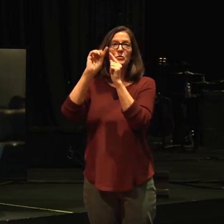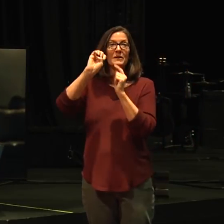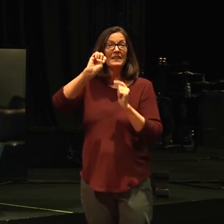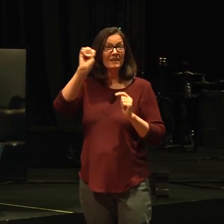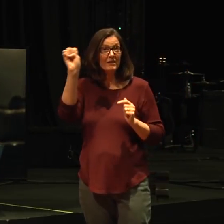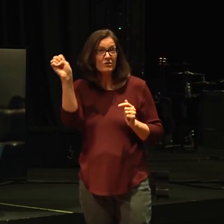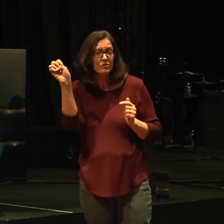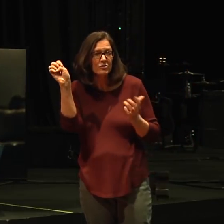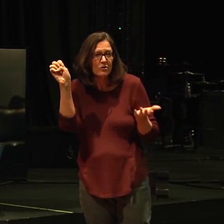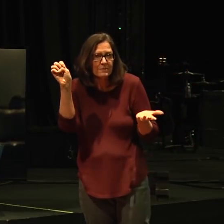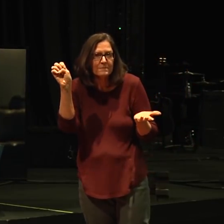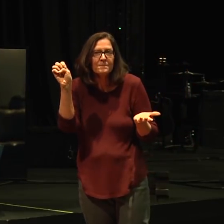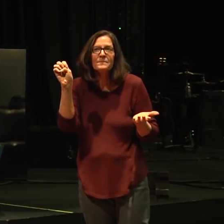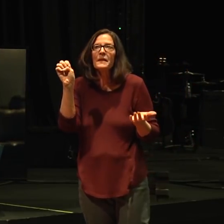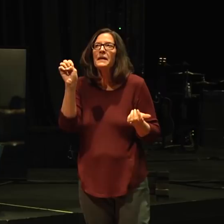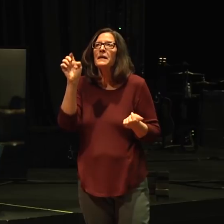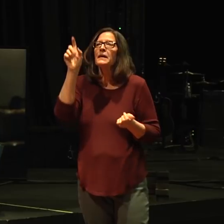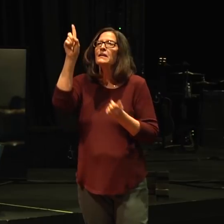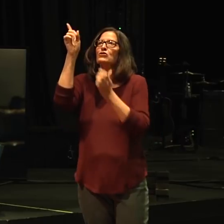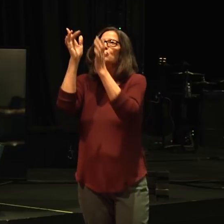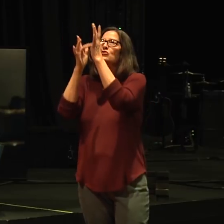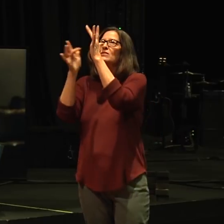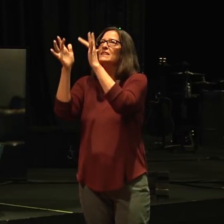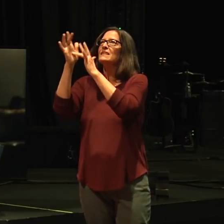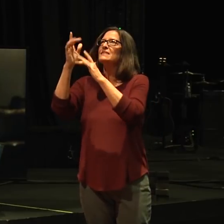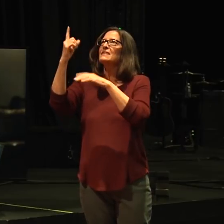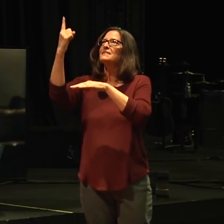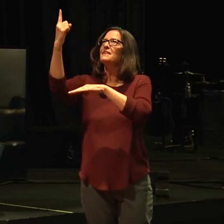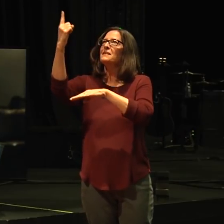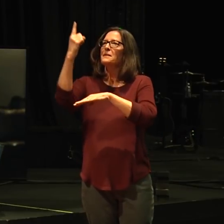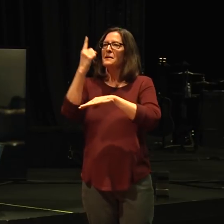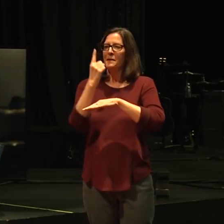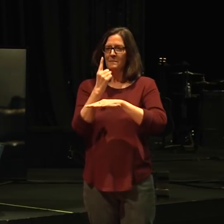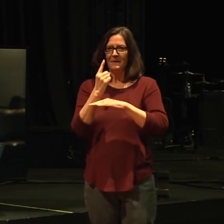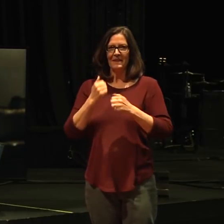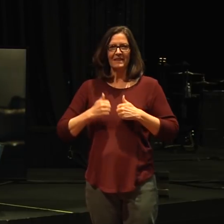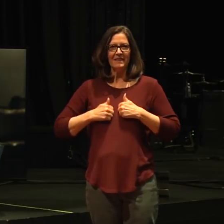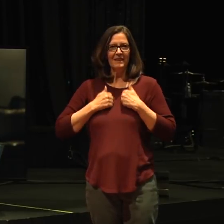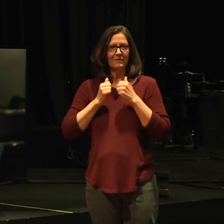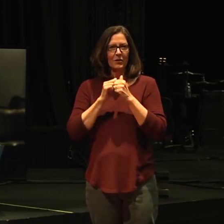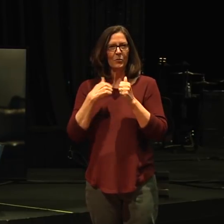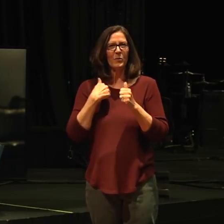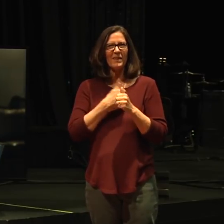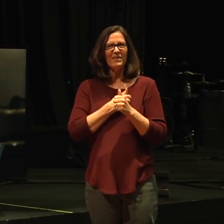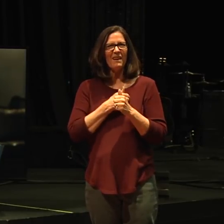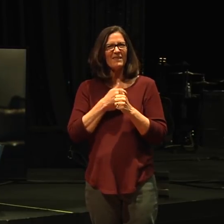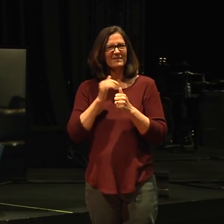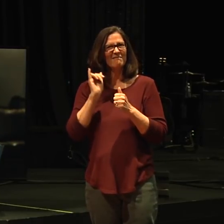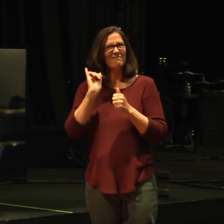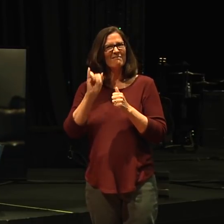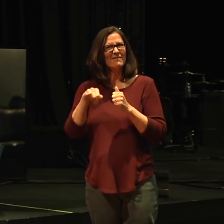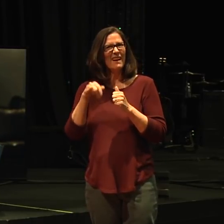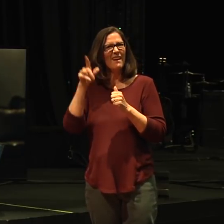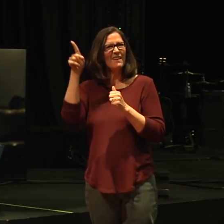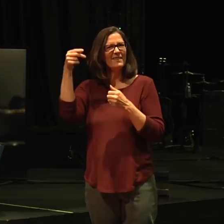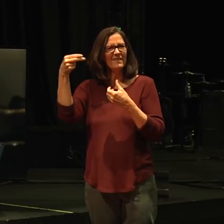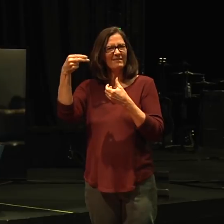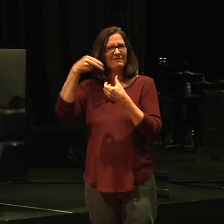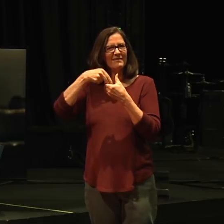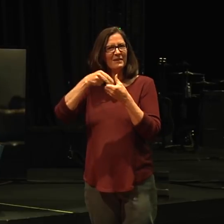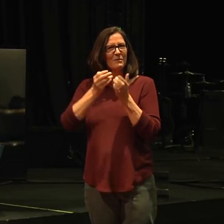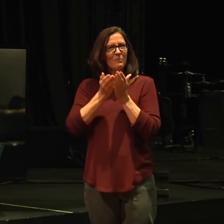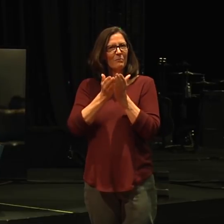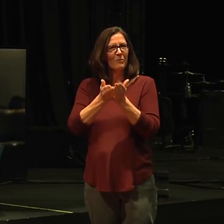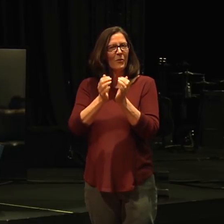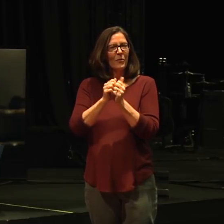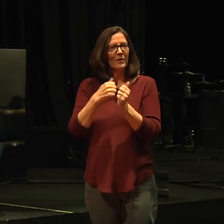think of it this way. Jesus coming and living with us is like the ultimate, like getting in the boat with us. And when he died on